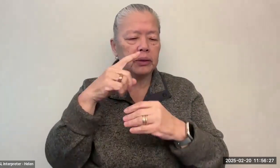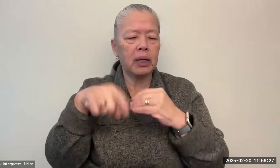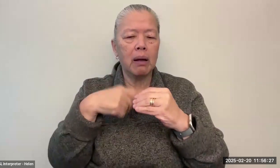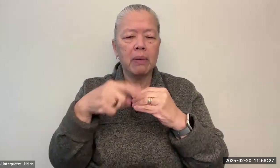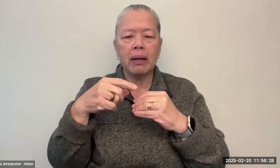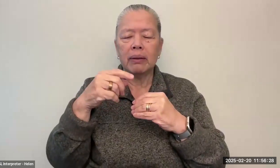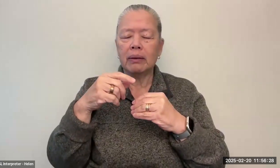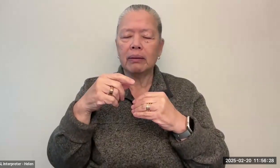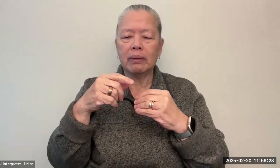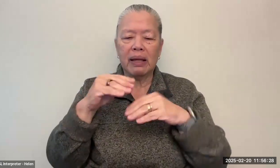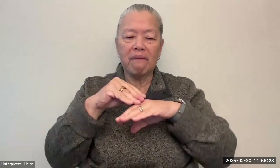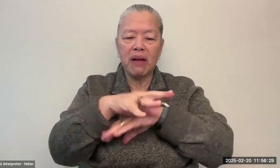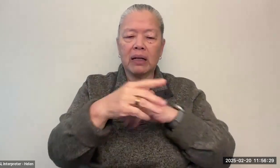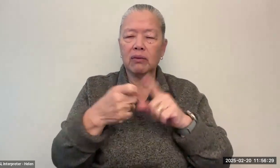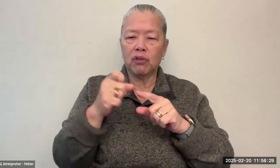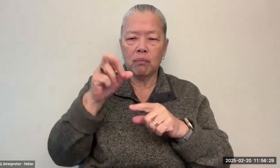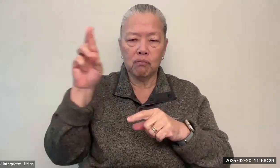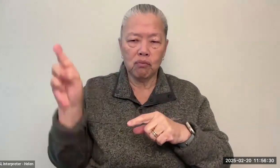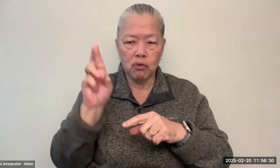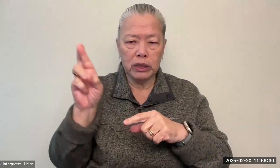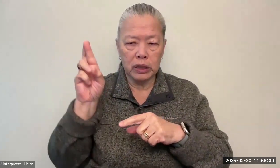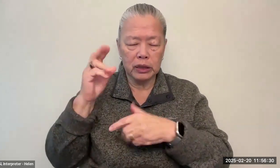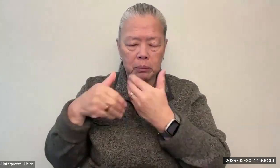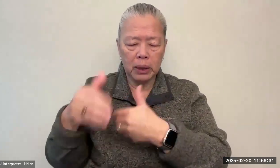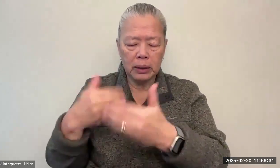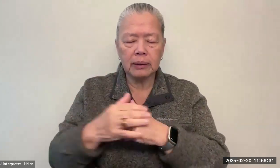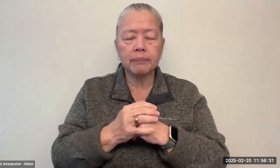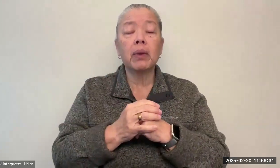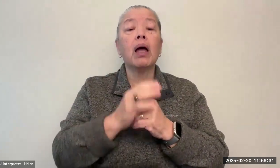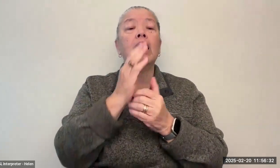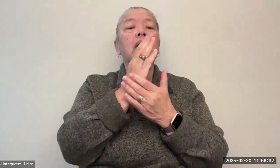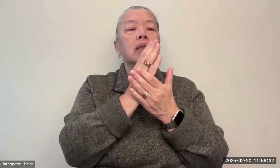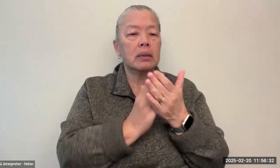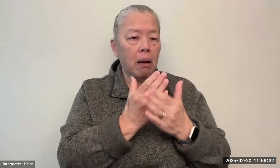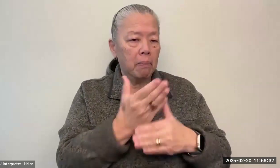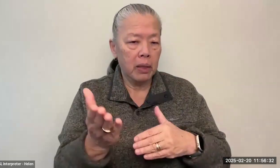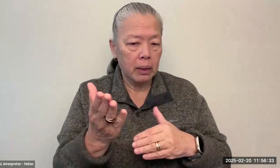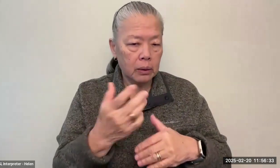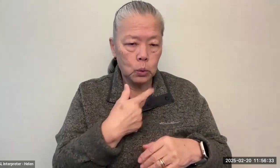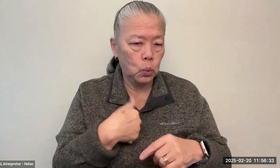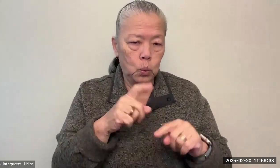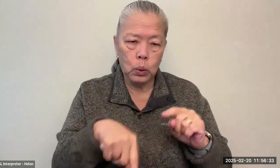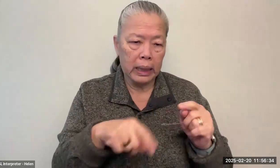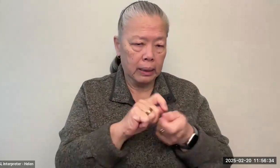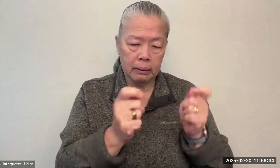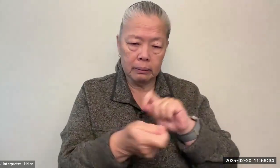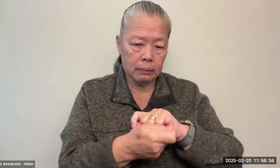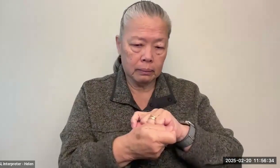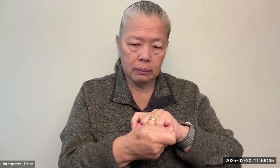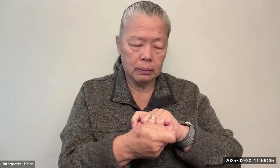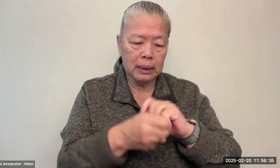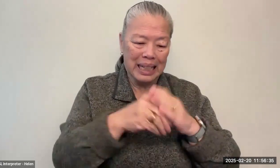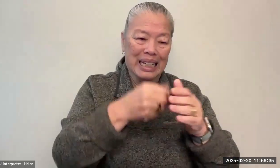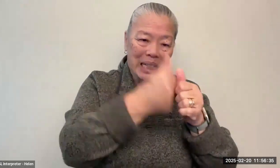practical implications of regionalization, there will be certain things that we will not be able to alter region